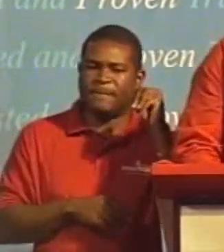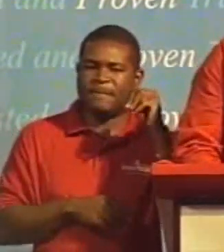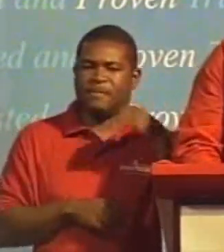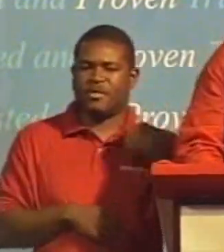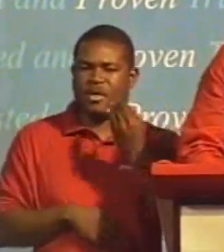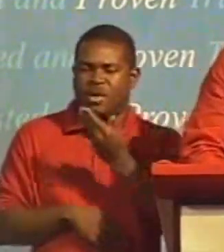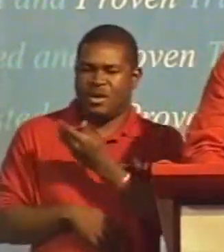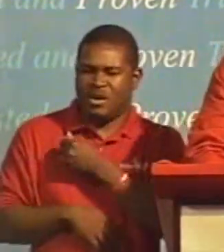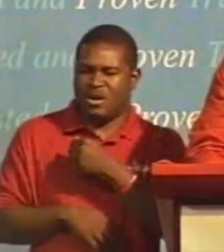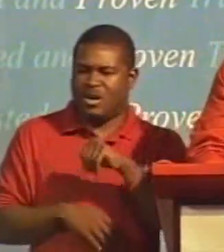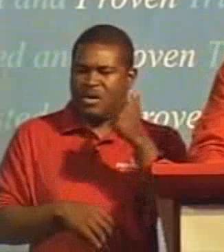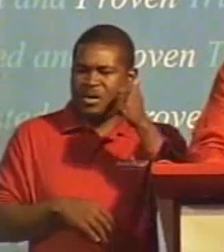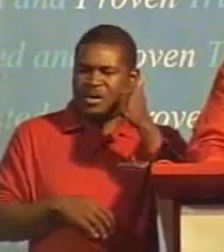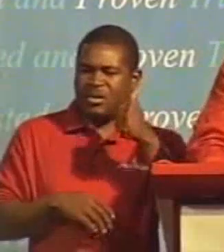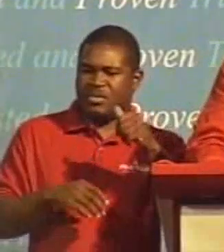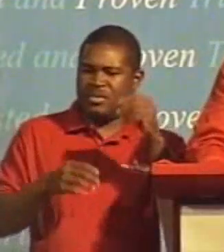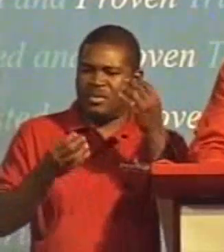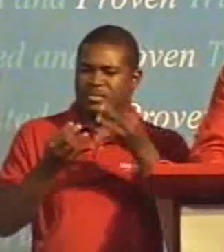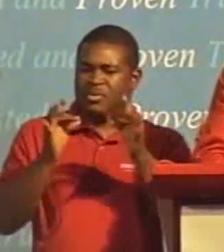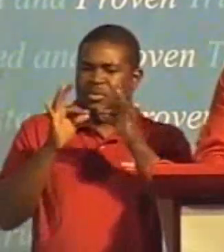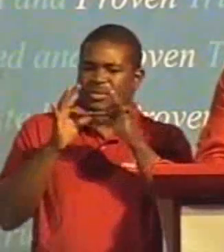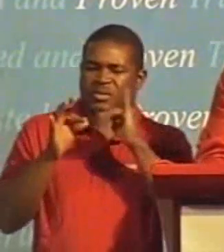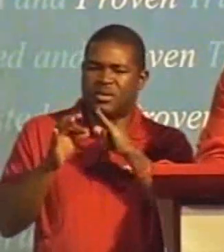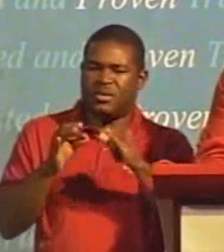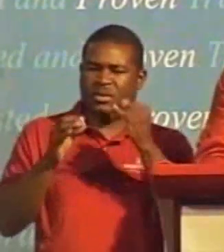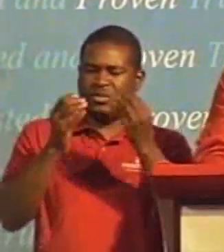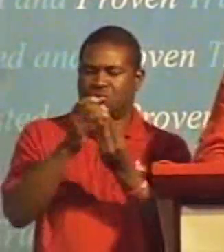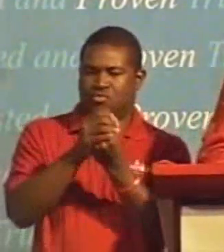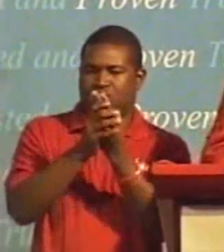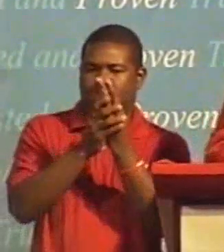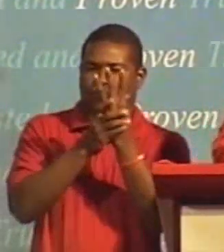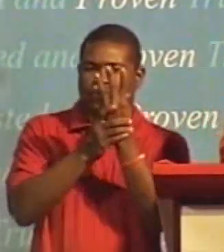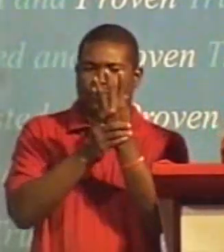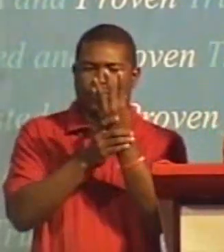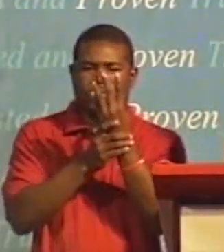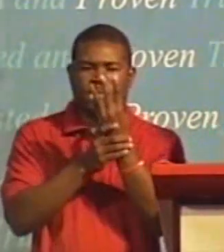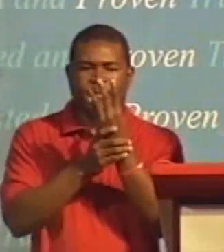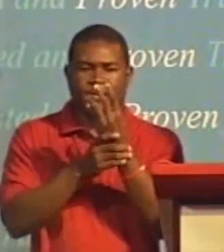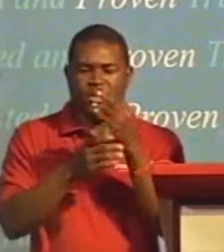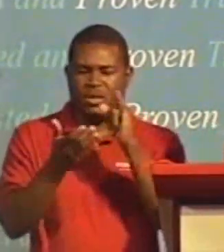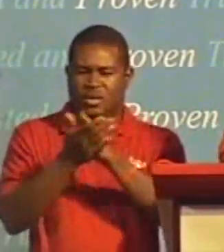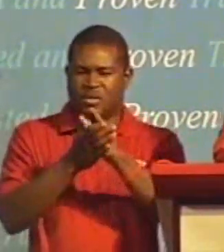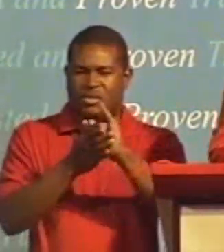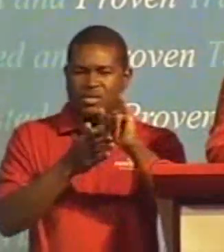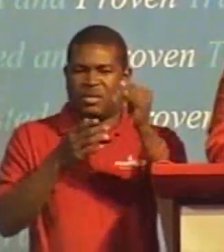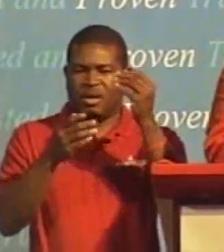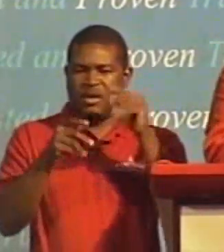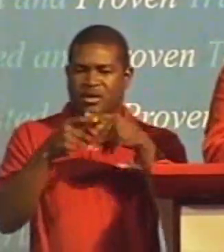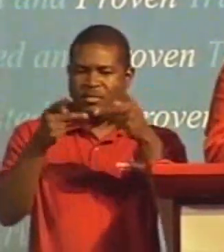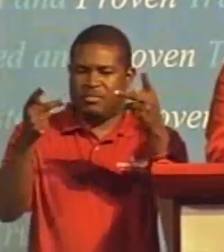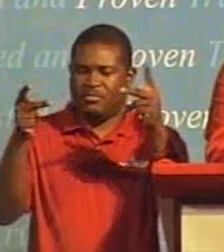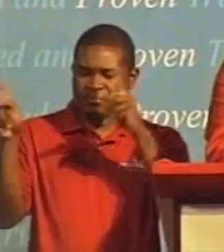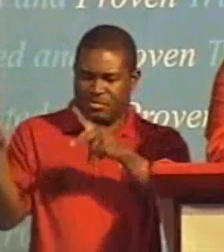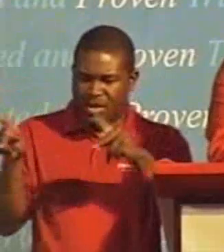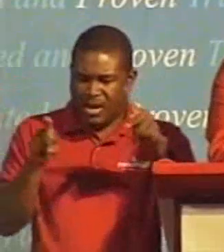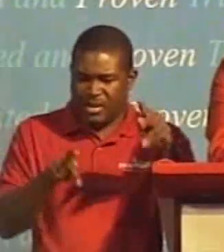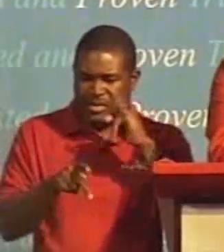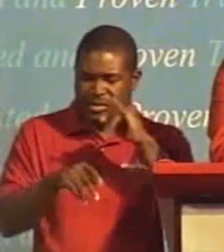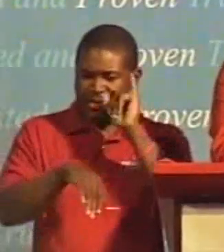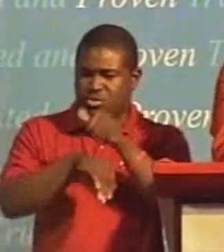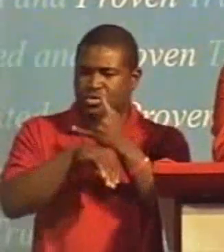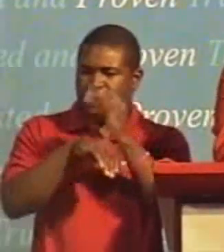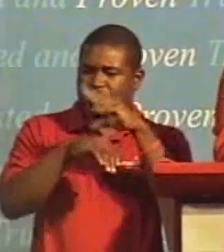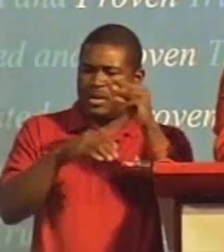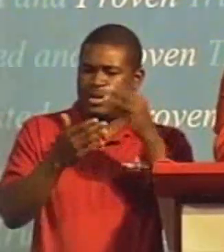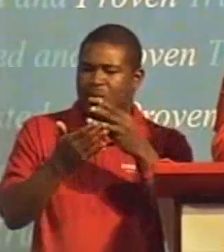Our other priority in the next term is recovery and growth agenda. That agenda is one of job and wealth creation.